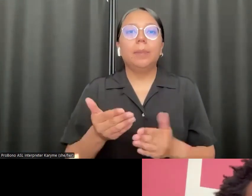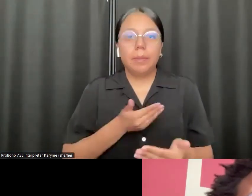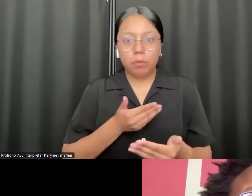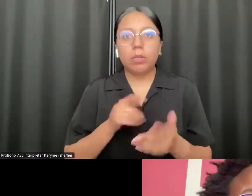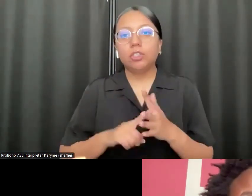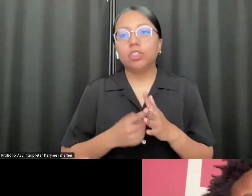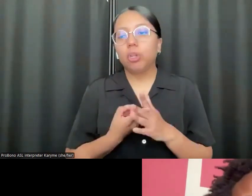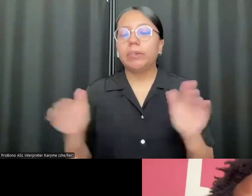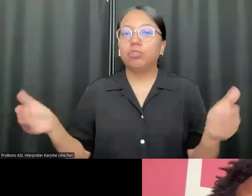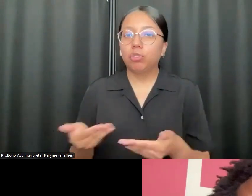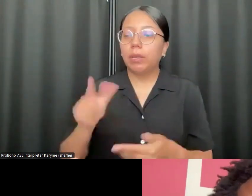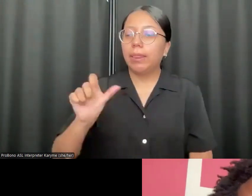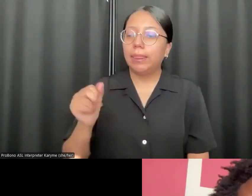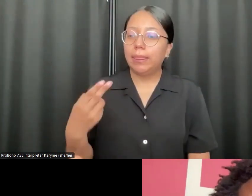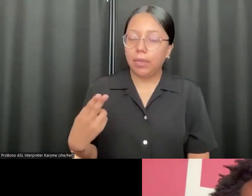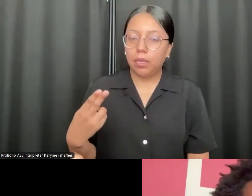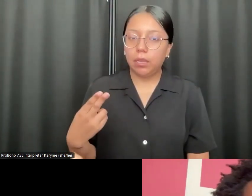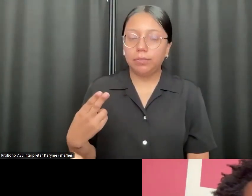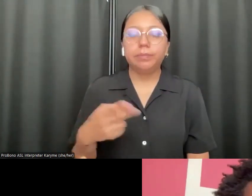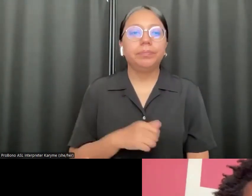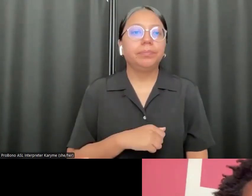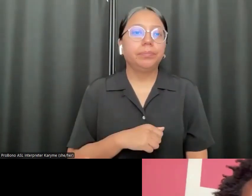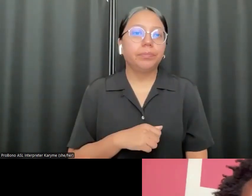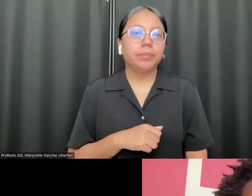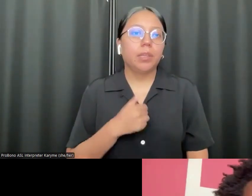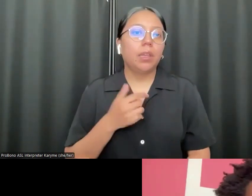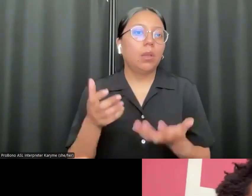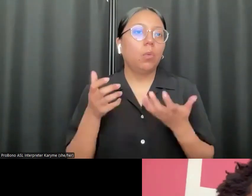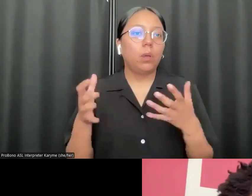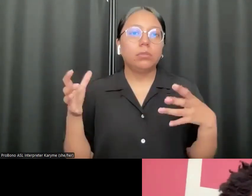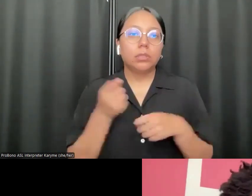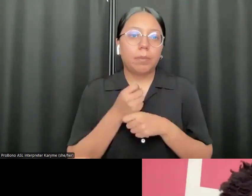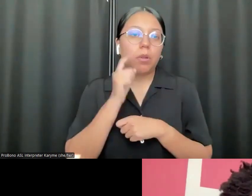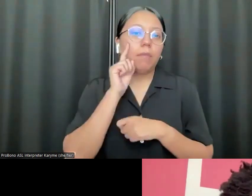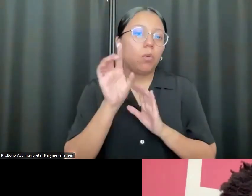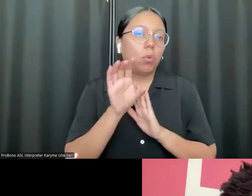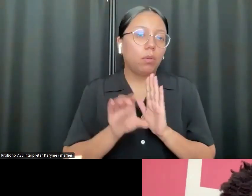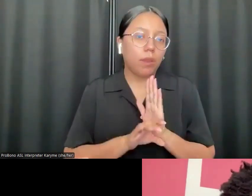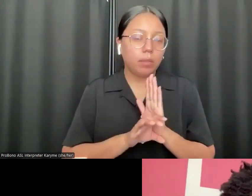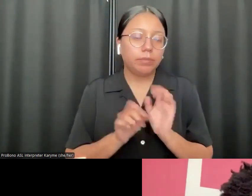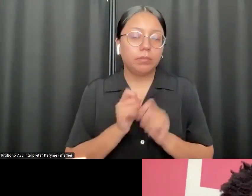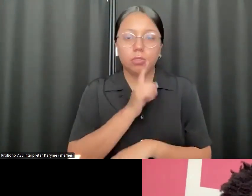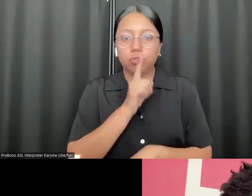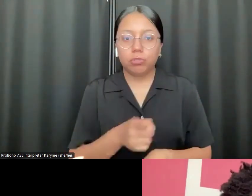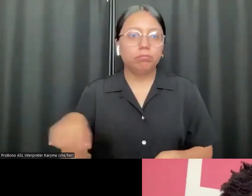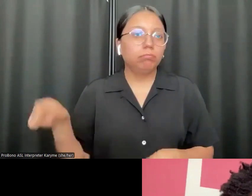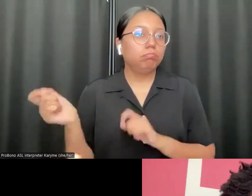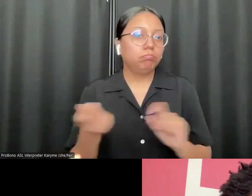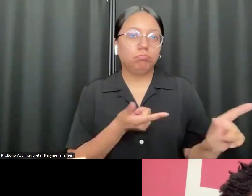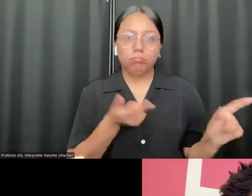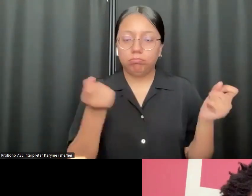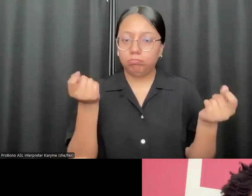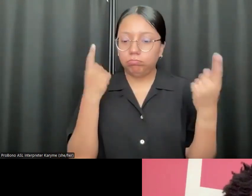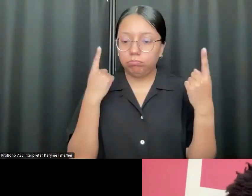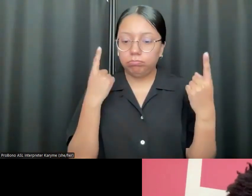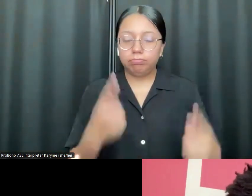on Leah, I want to just do a little summary of our code of conduct to make sure that we're all on the same